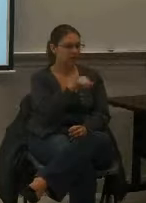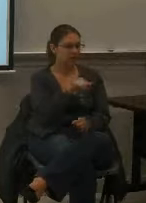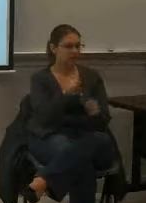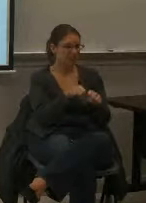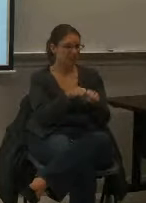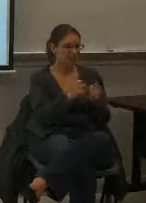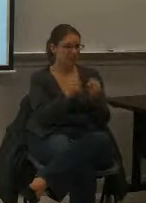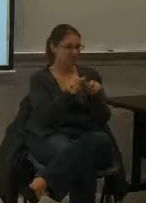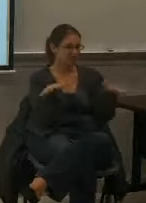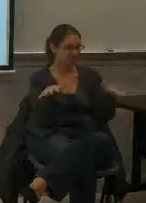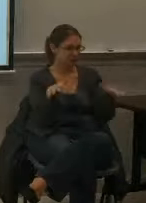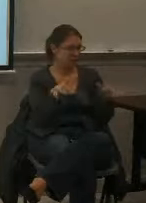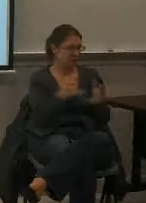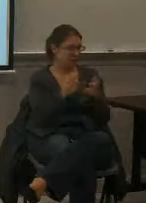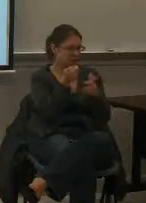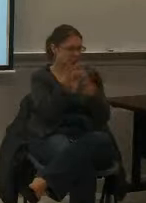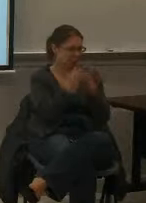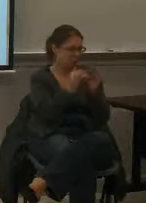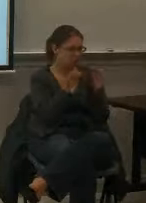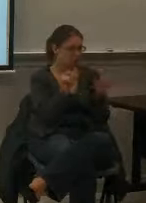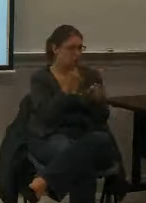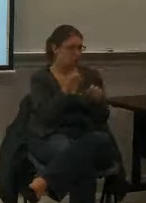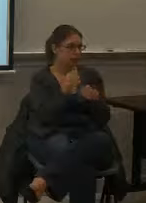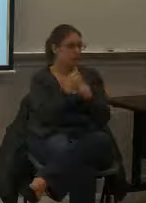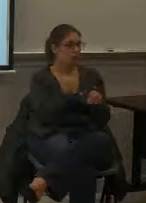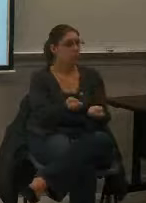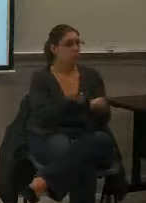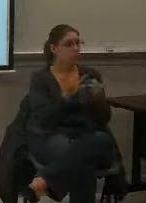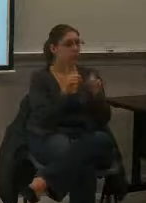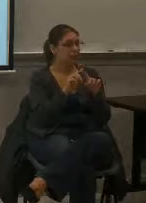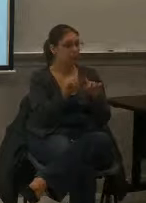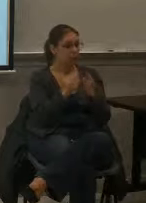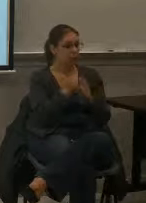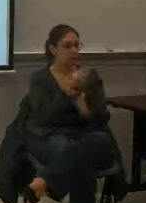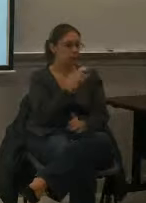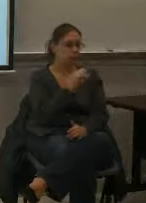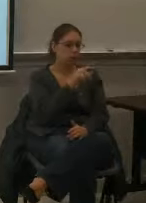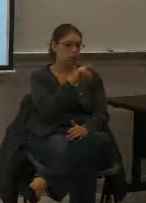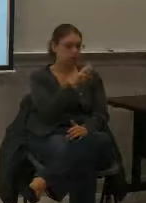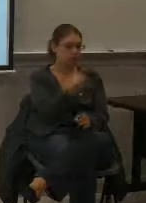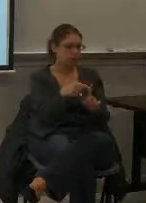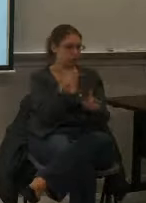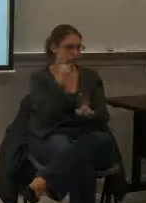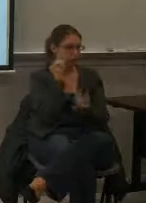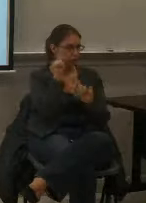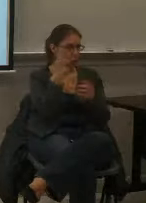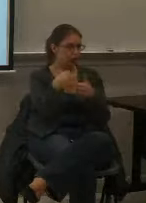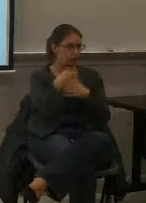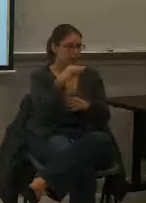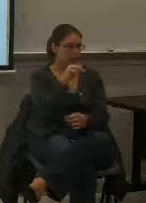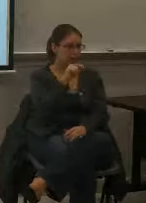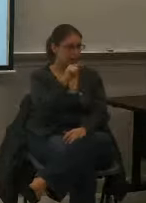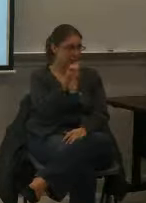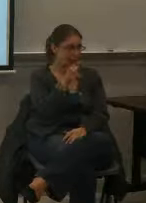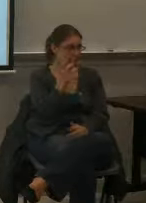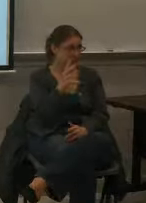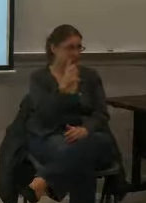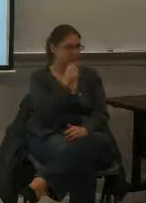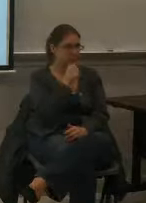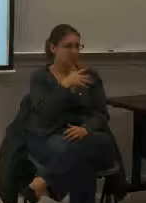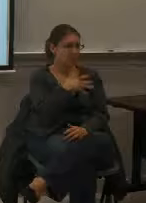fragment, and a bunch of bits go off, and they create a whole bunch of new colonies right when the adults go out and mate and the females are